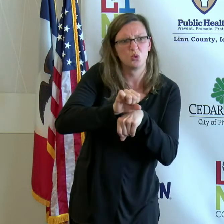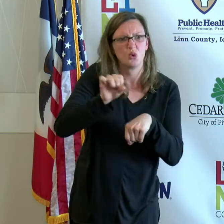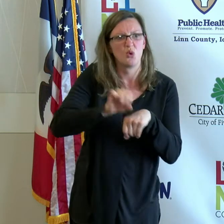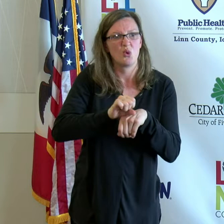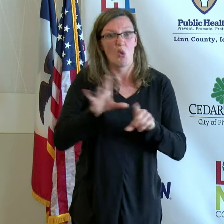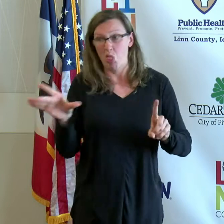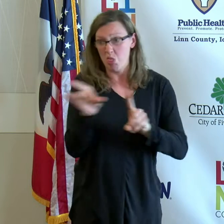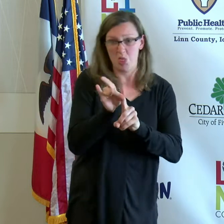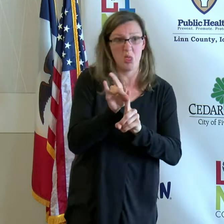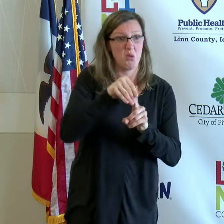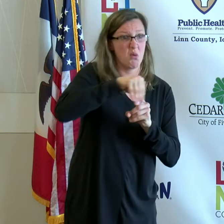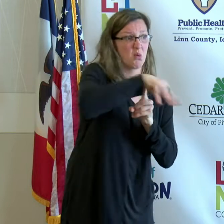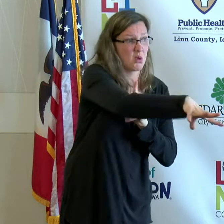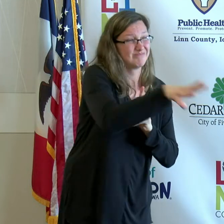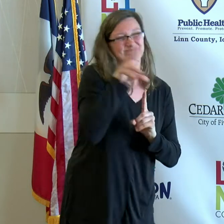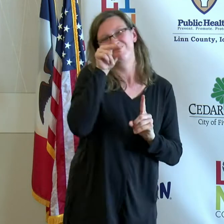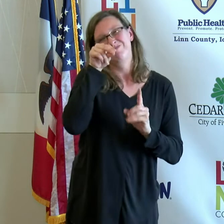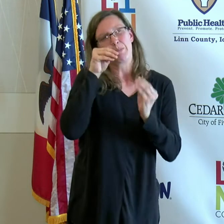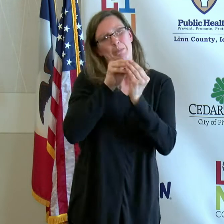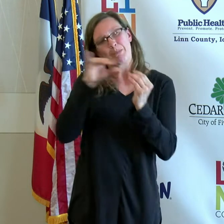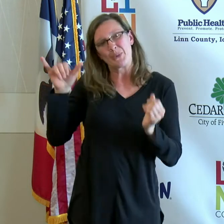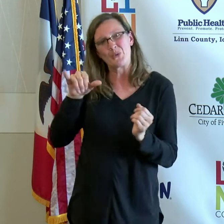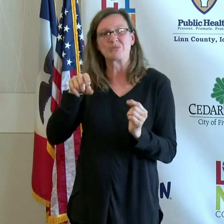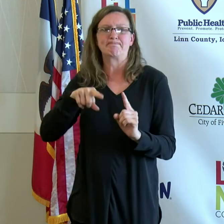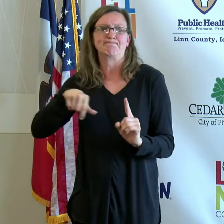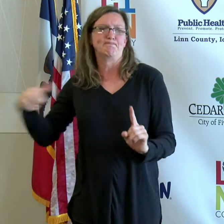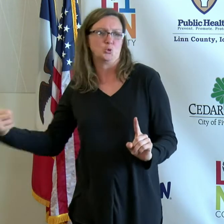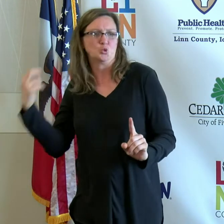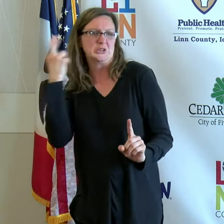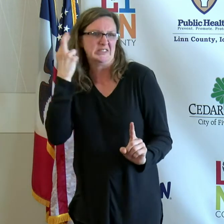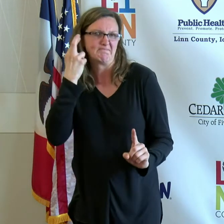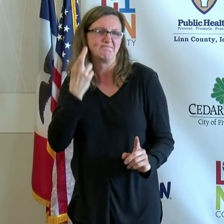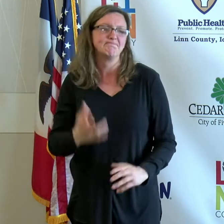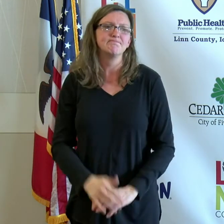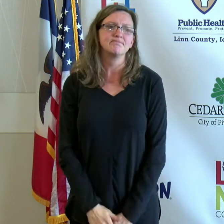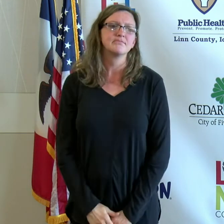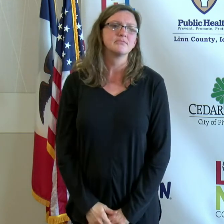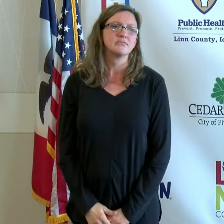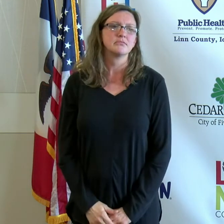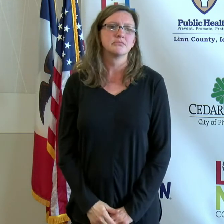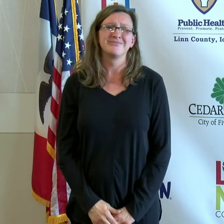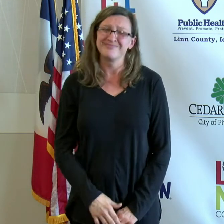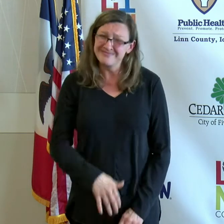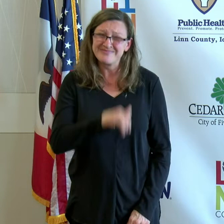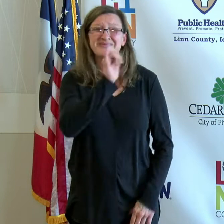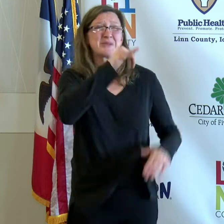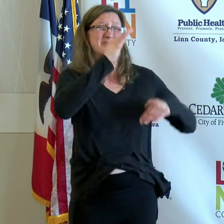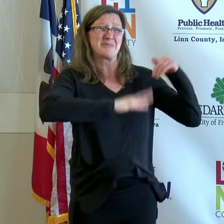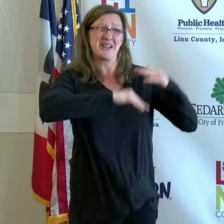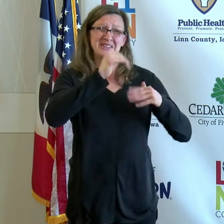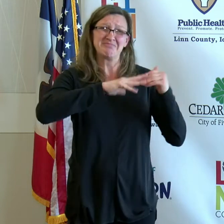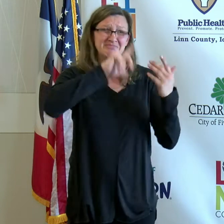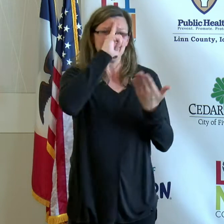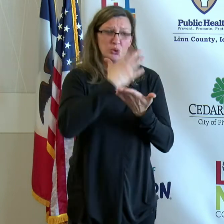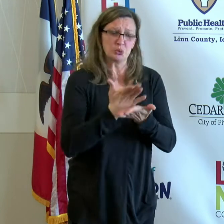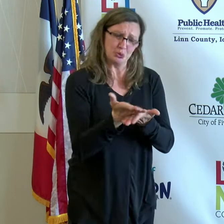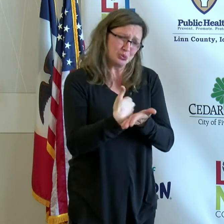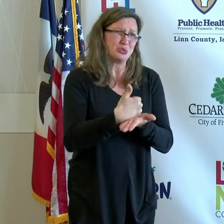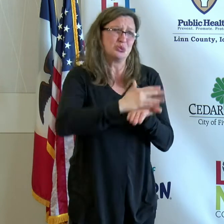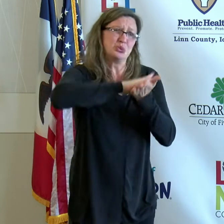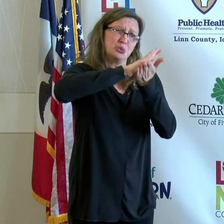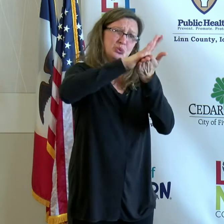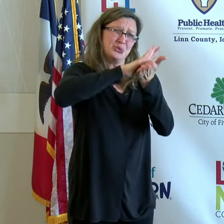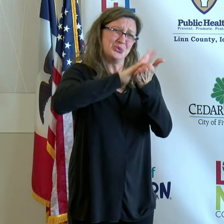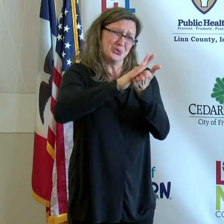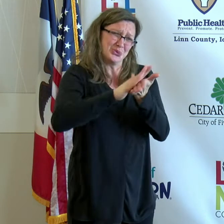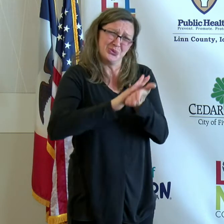county facility in which they worked has been thoroughly cleaned and sanitized per CDC and public health guidelines and is